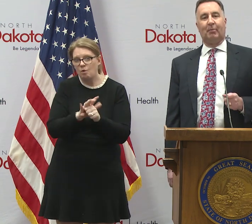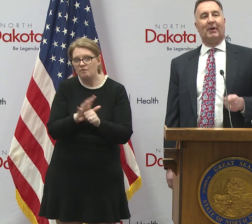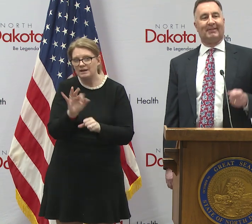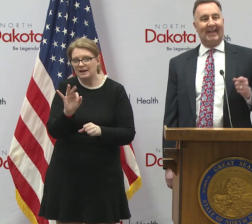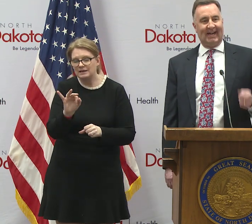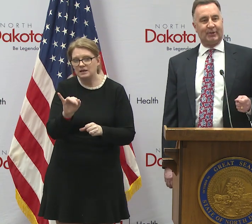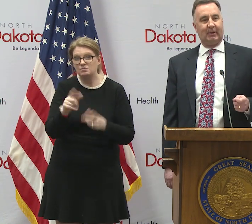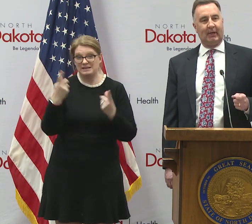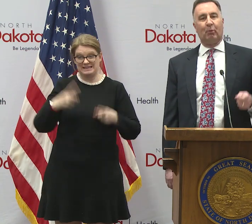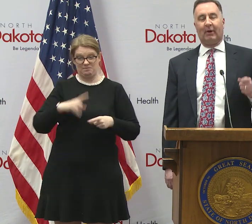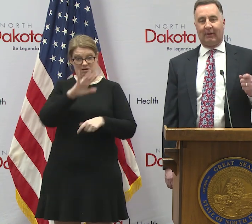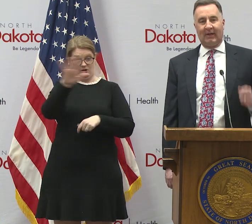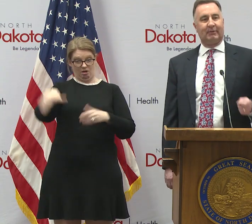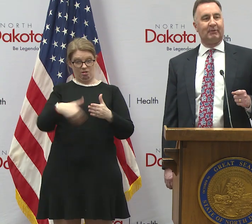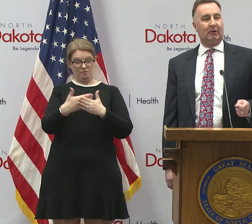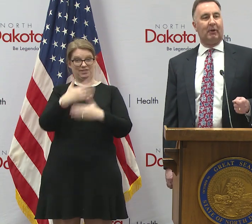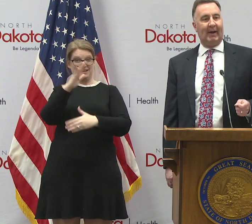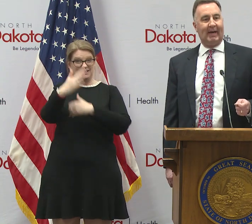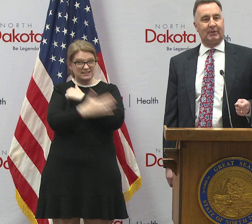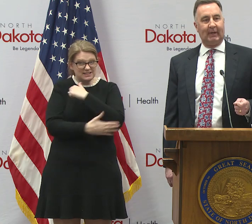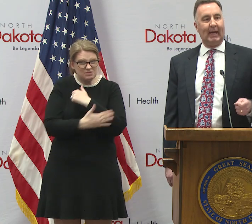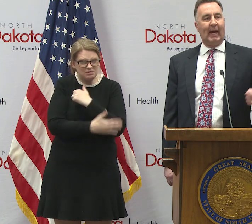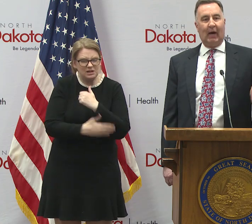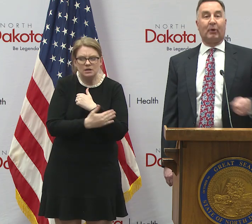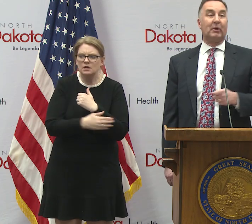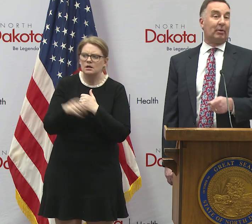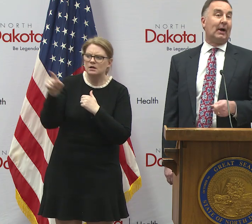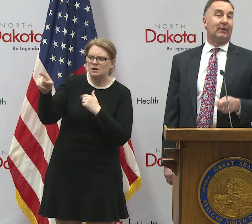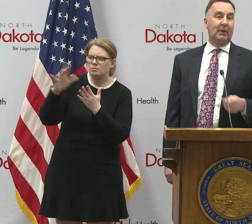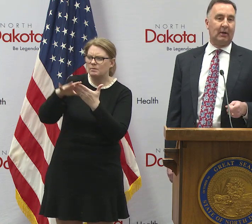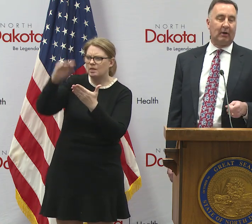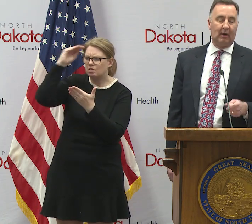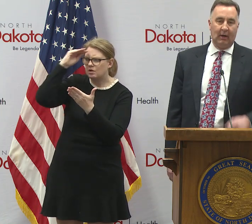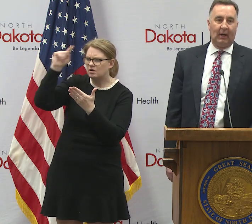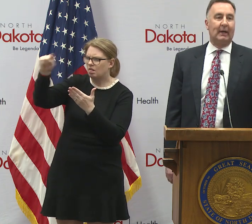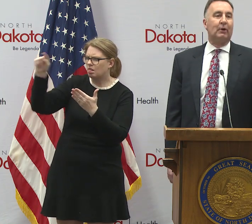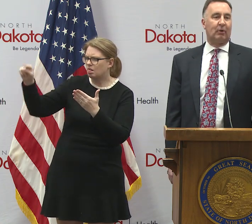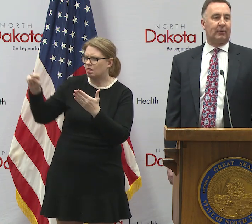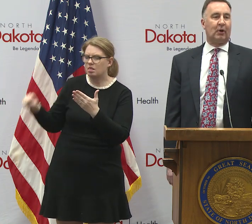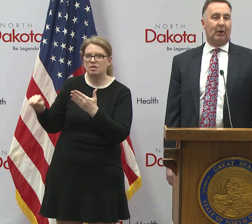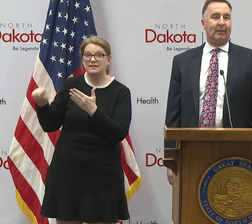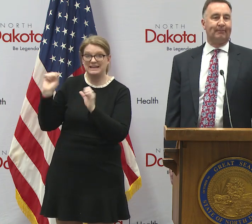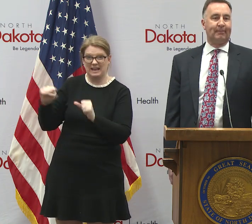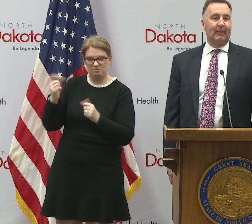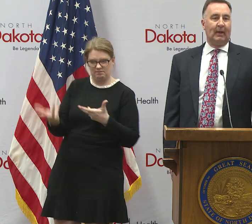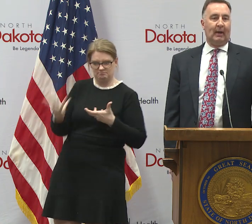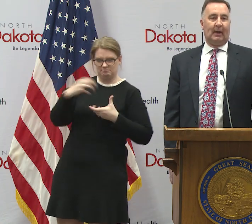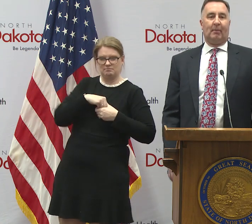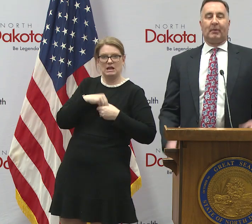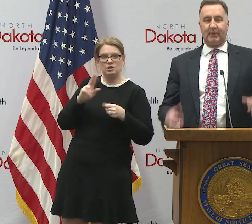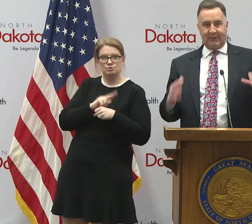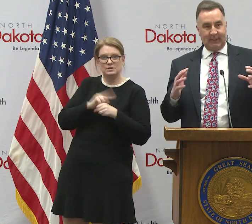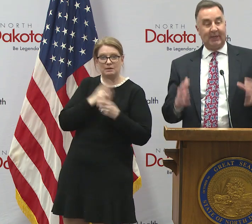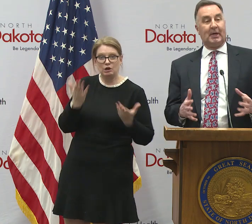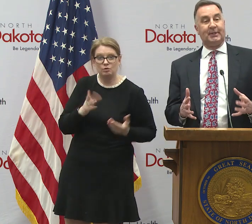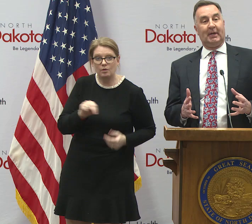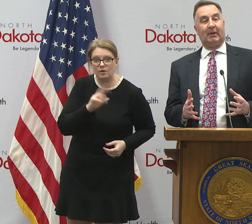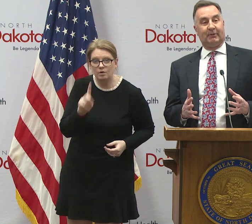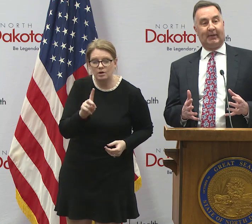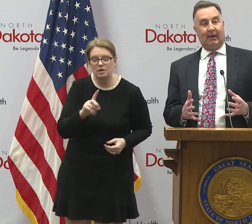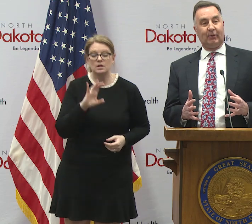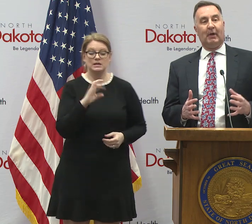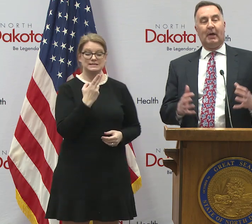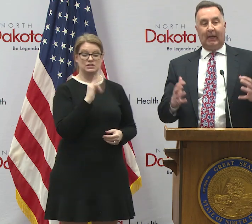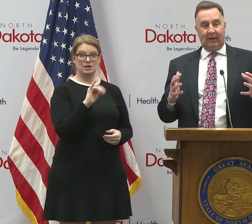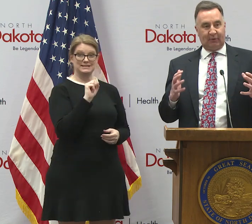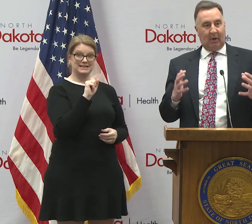what's taking place nationally, what are the lessons learned nationally, how can we apply them here in North Dakota. CHI St.